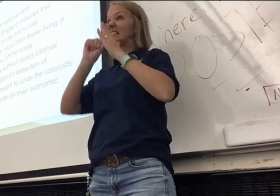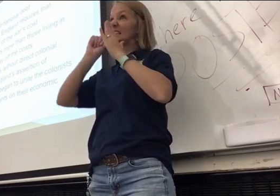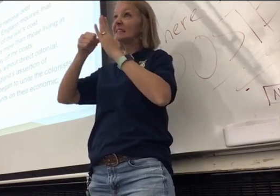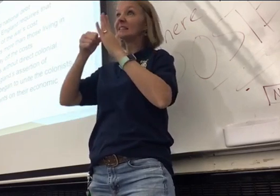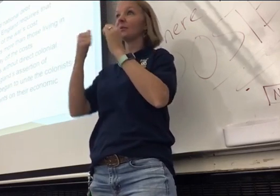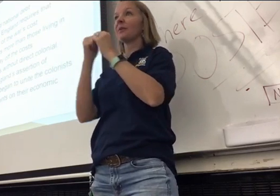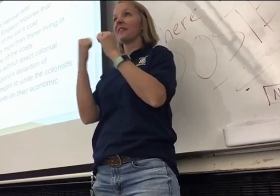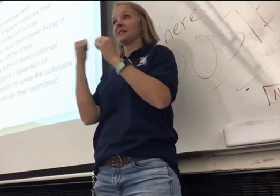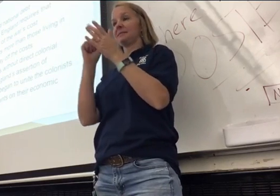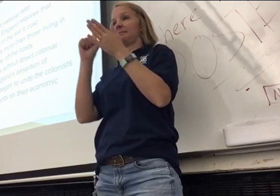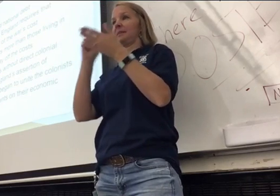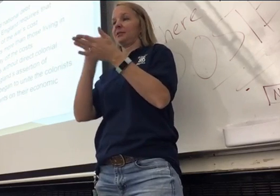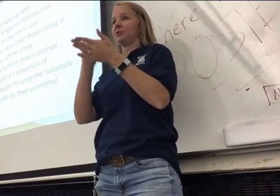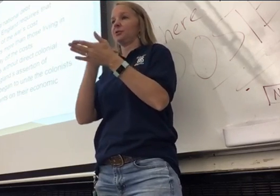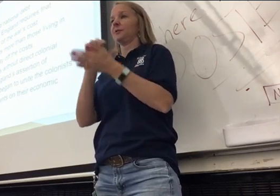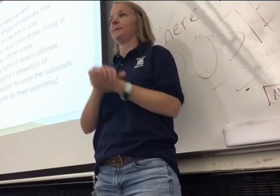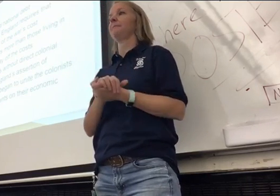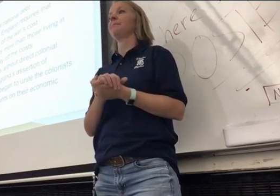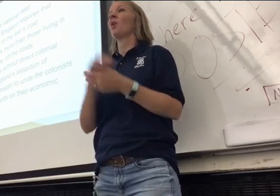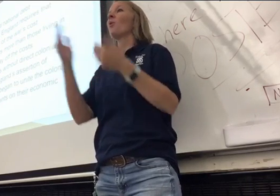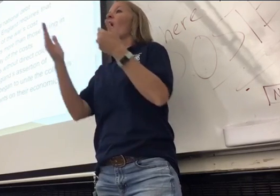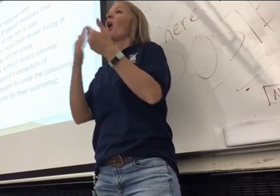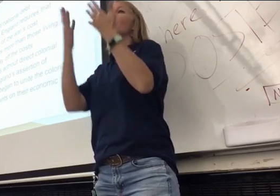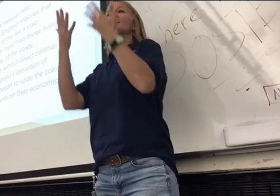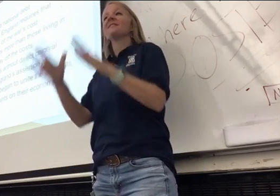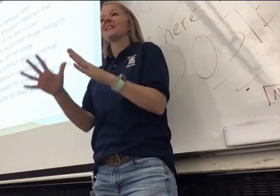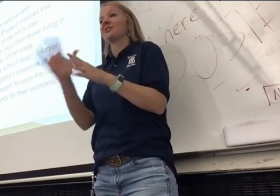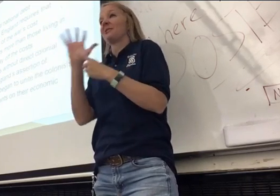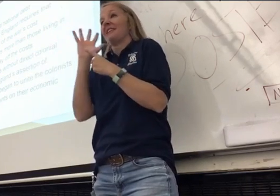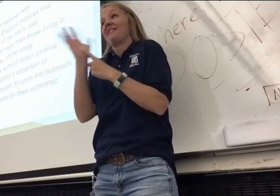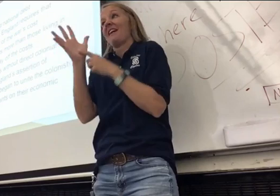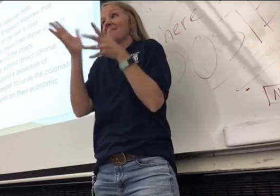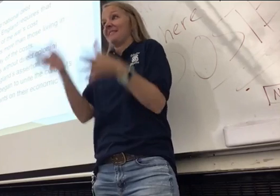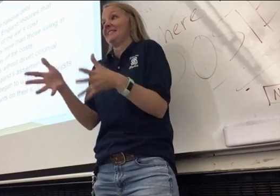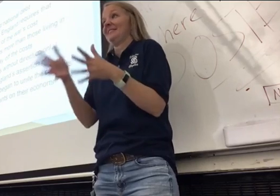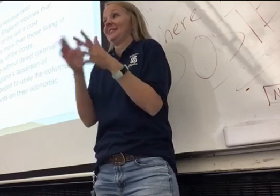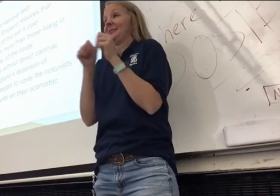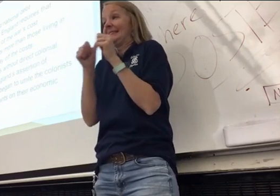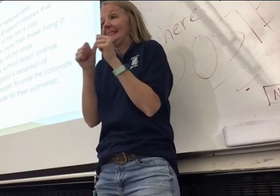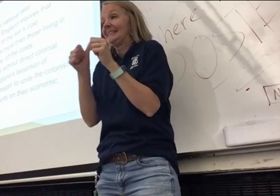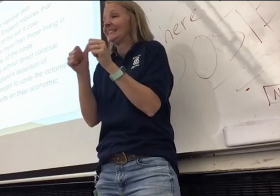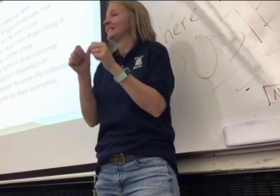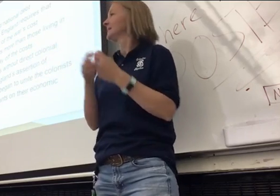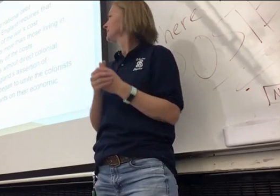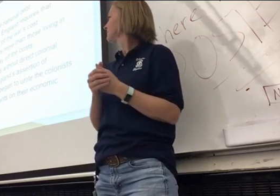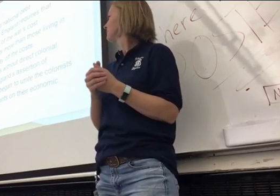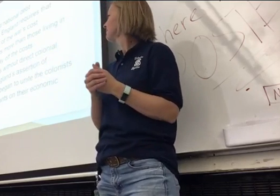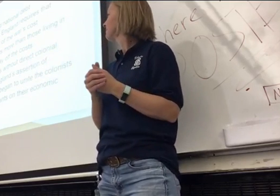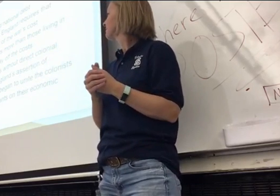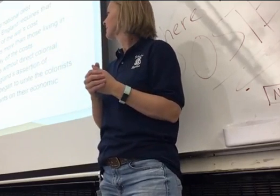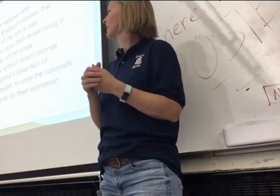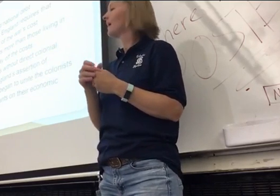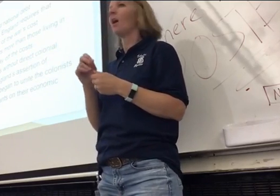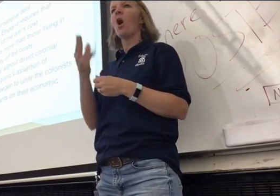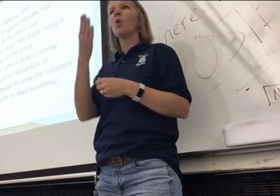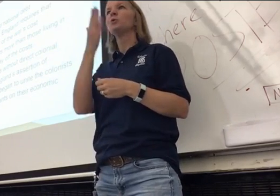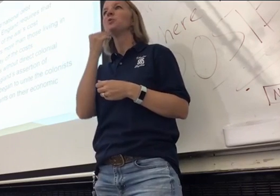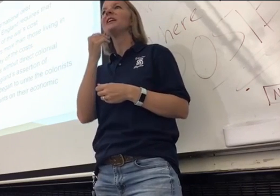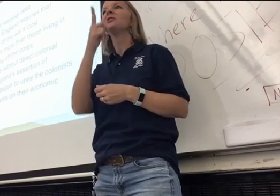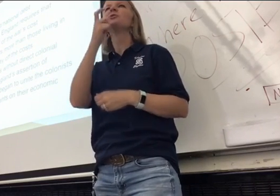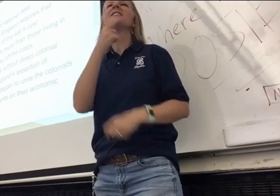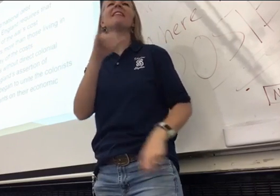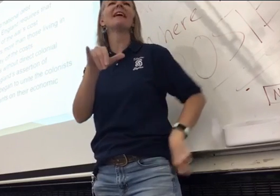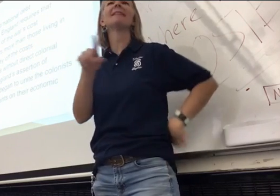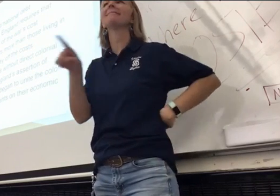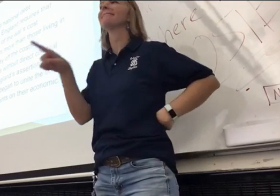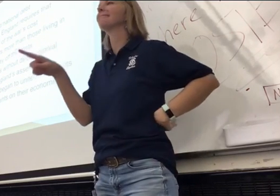page. Almost done with class. Only have about 5 minutes left. Oh, sweet. Who said that?